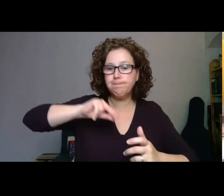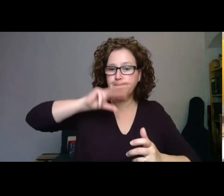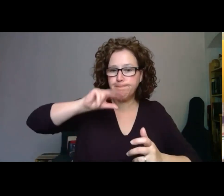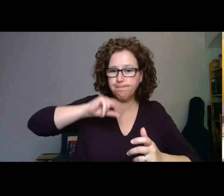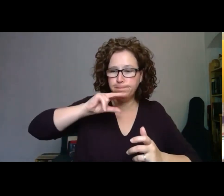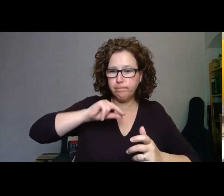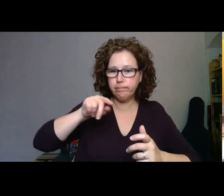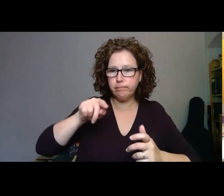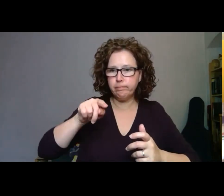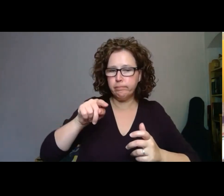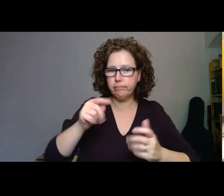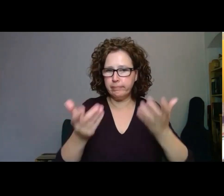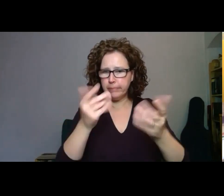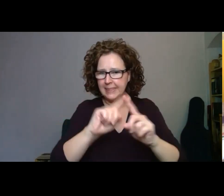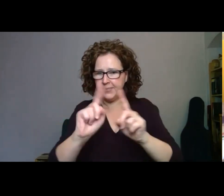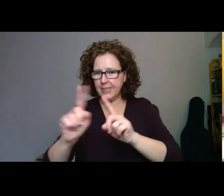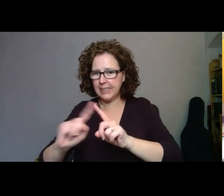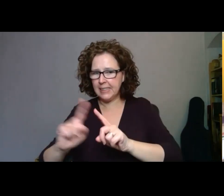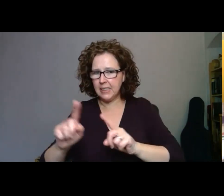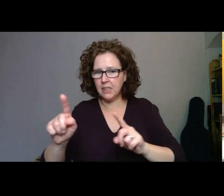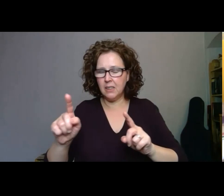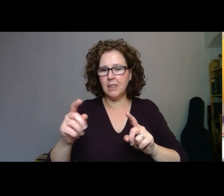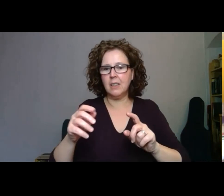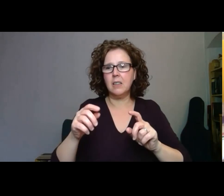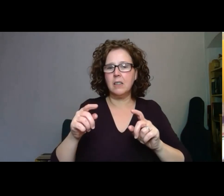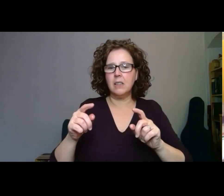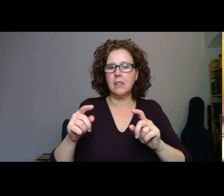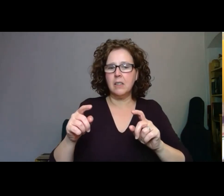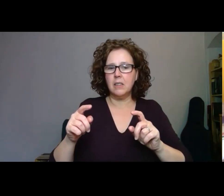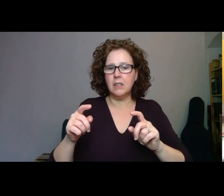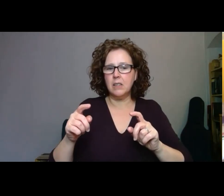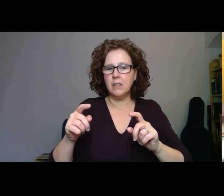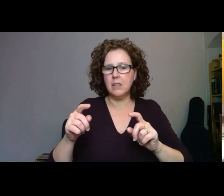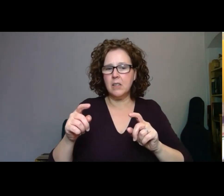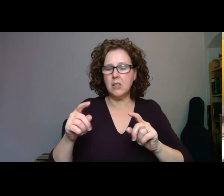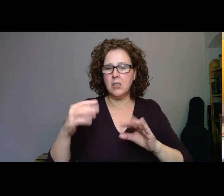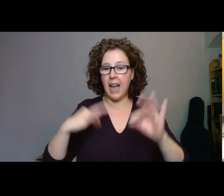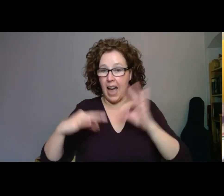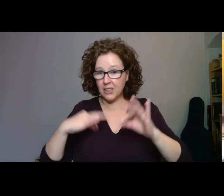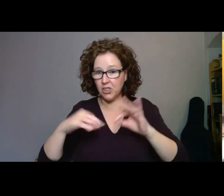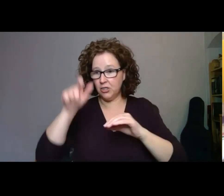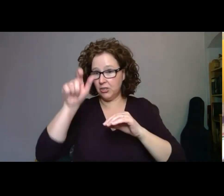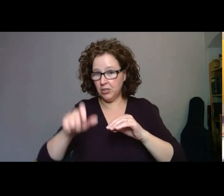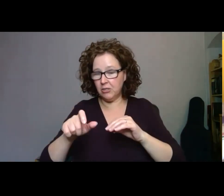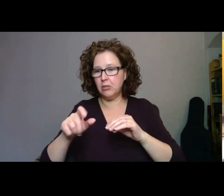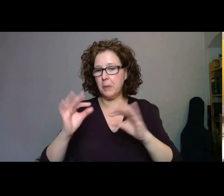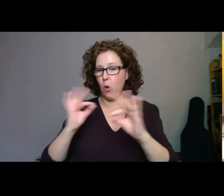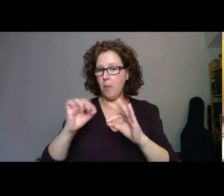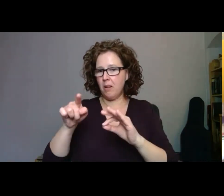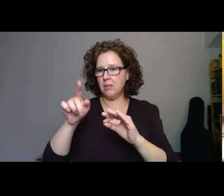the artists, the actors learn about audio description, the